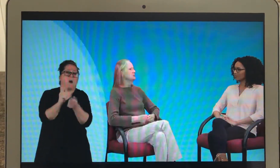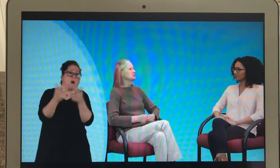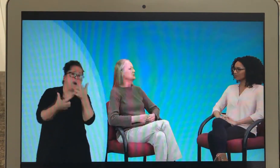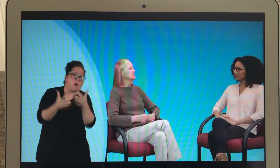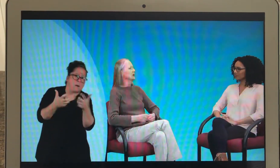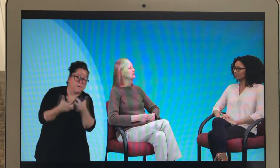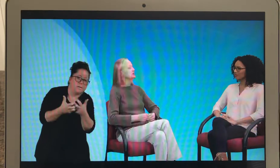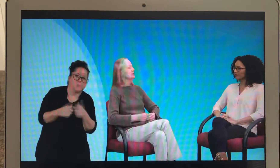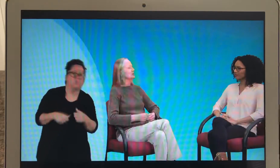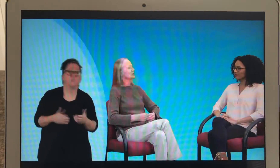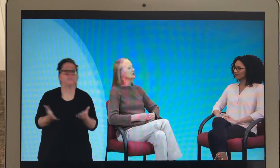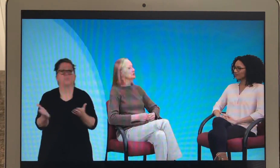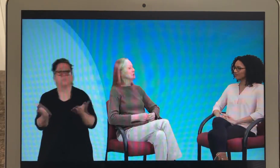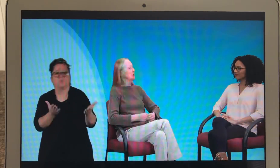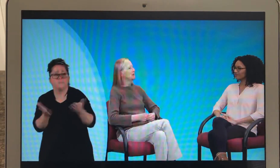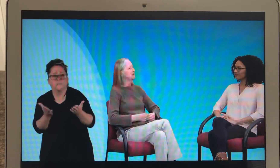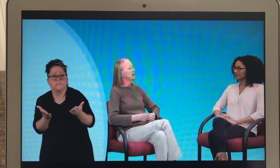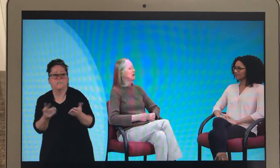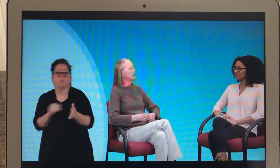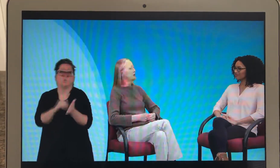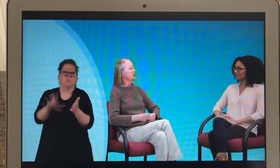they're